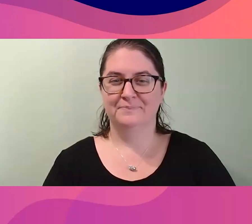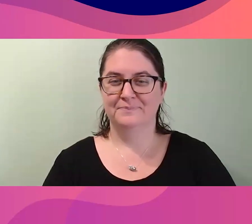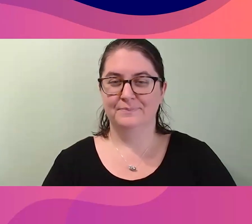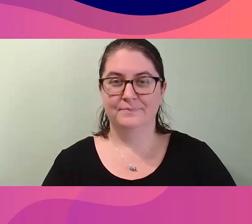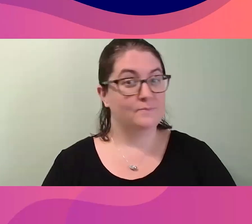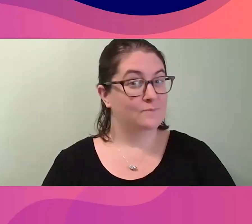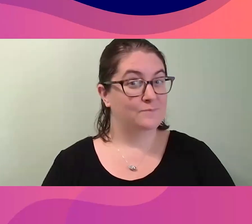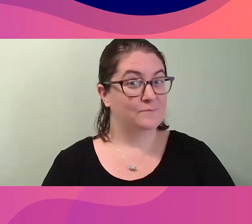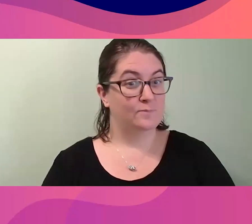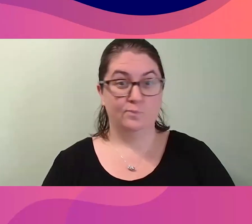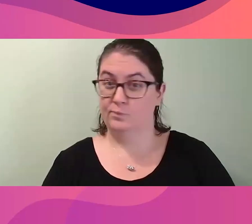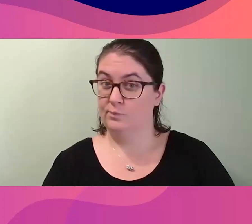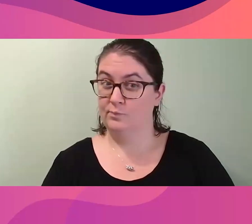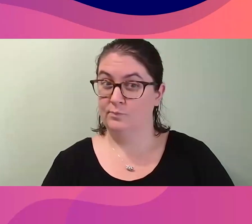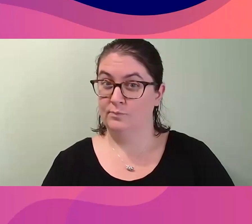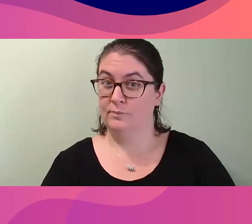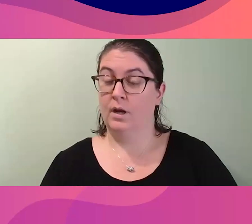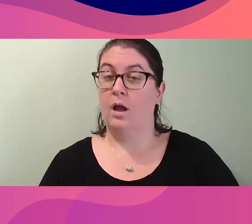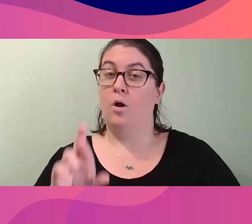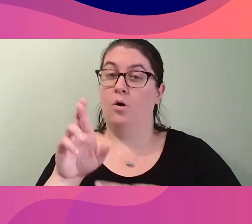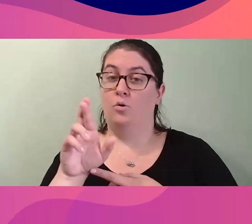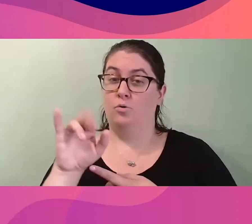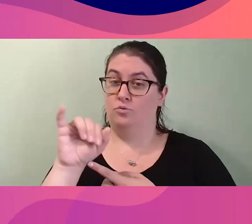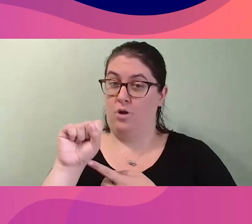You know what? RISE is a very,